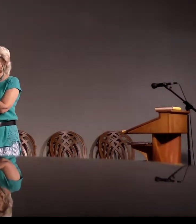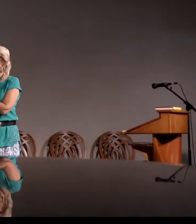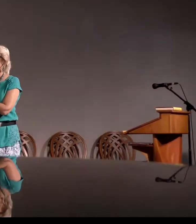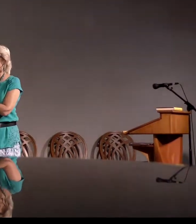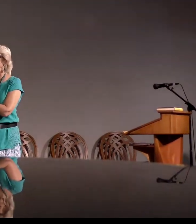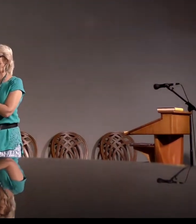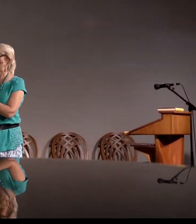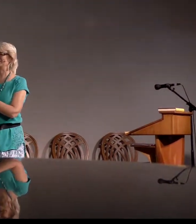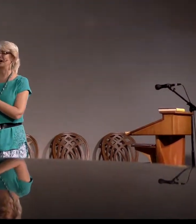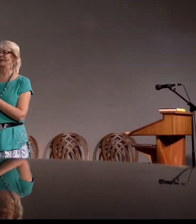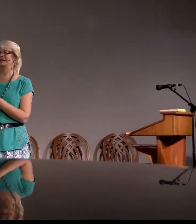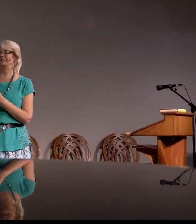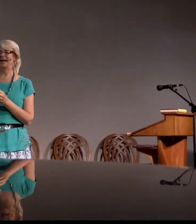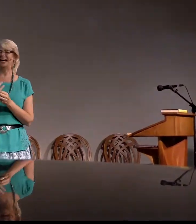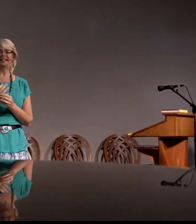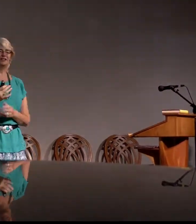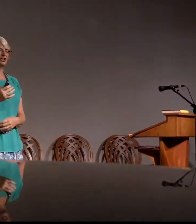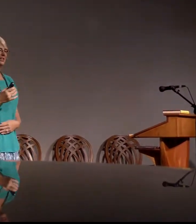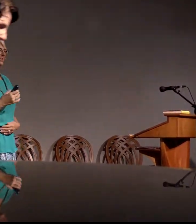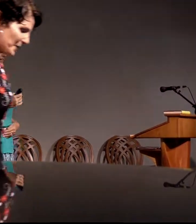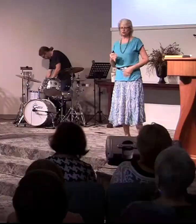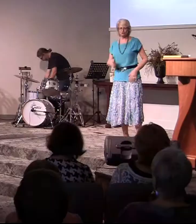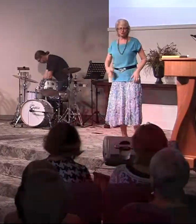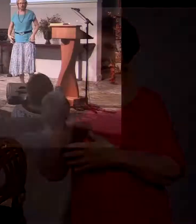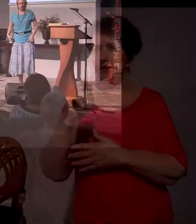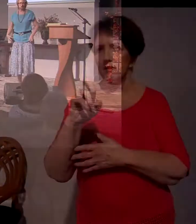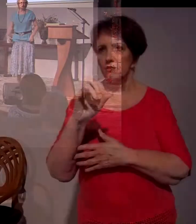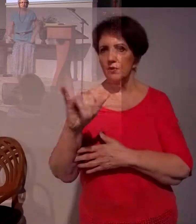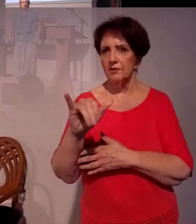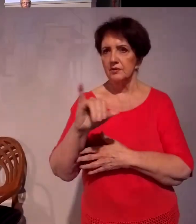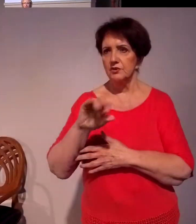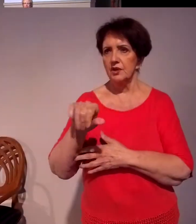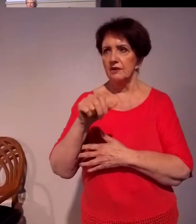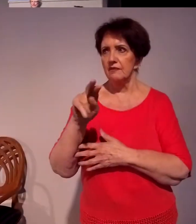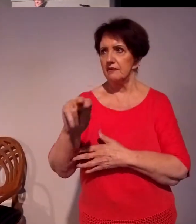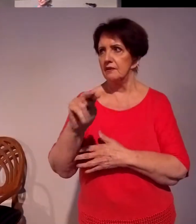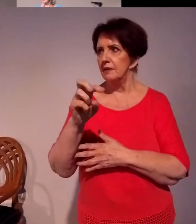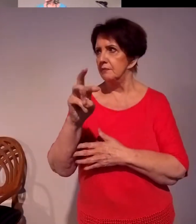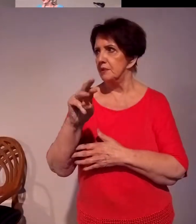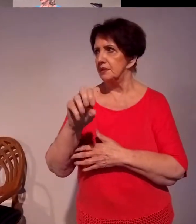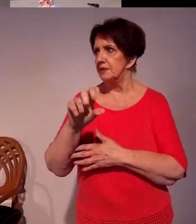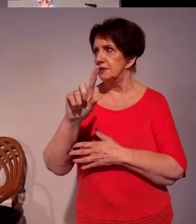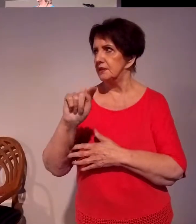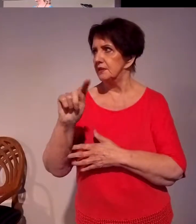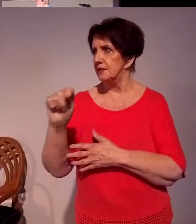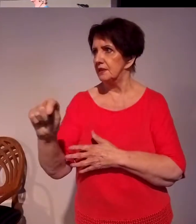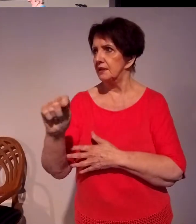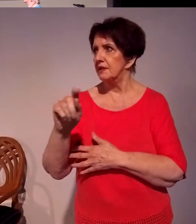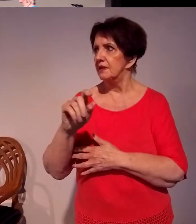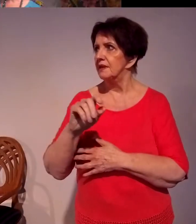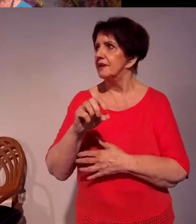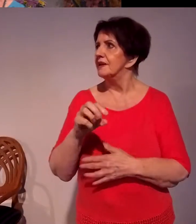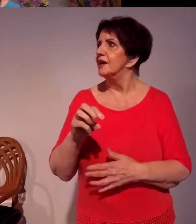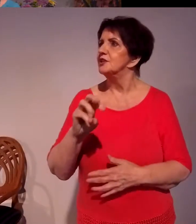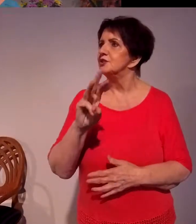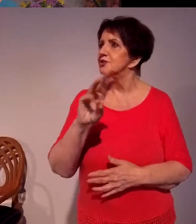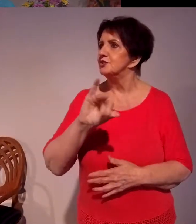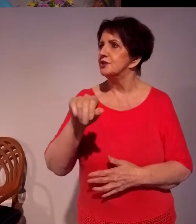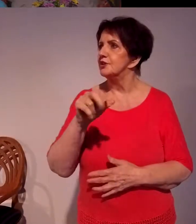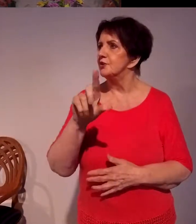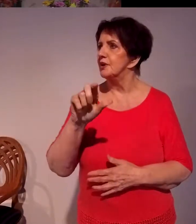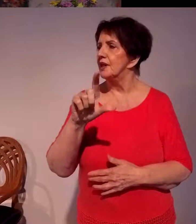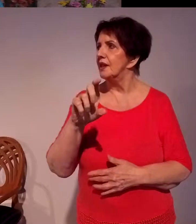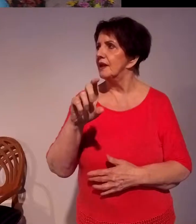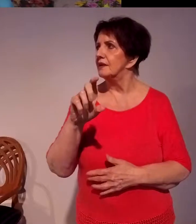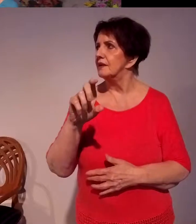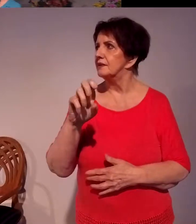Thank you, Lainey, Jonathan, Matt, and Jeannie. Thank you so much. And can I tell you that for the last 20 years, there